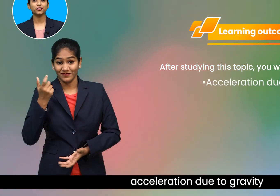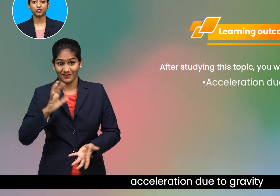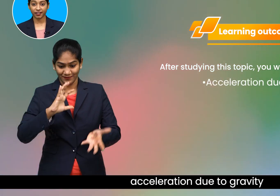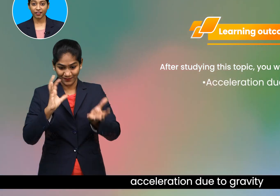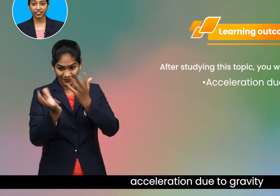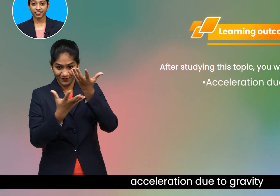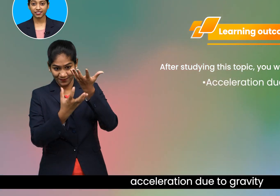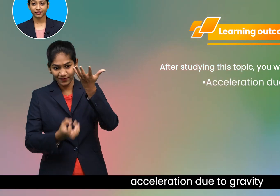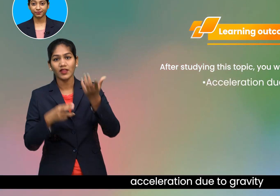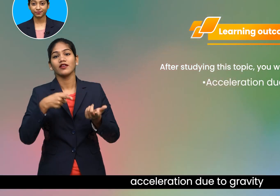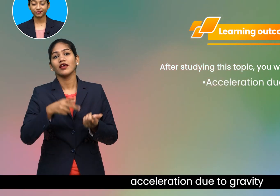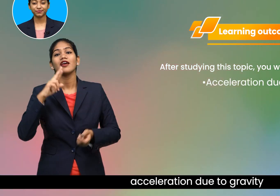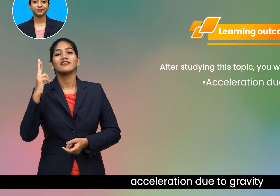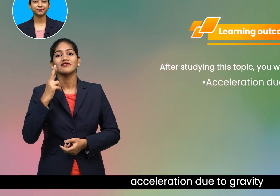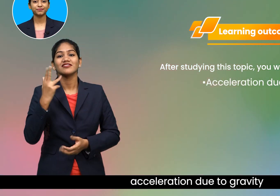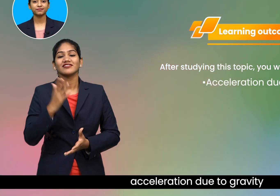acceleration due to gravity,